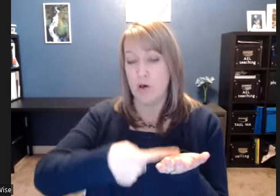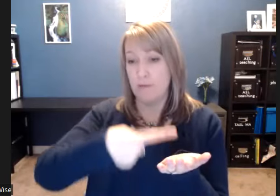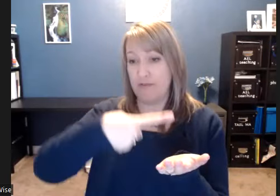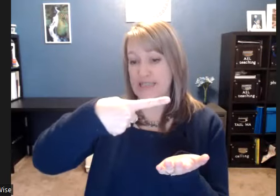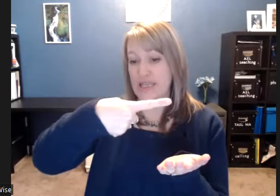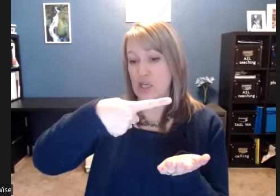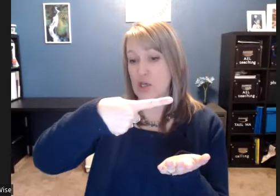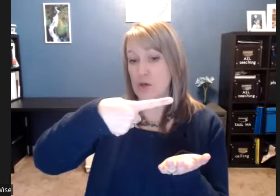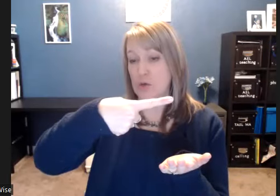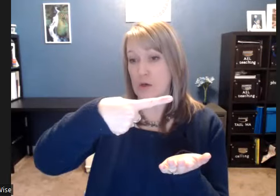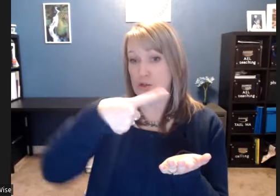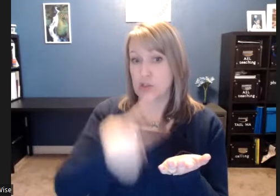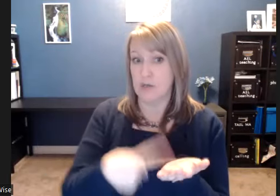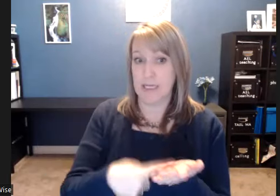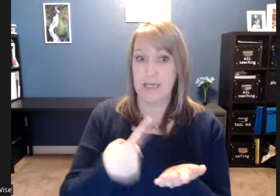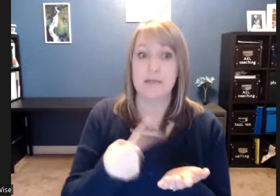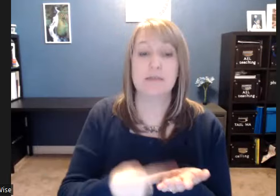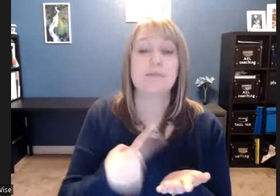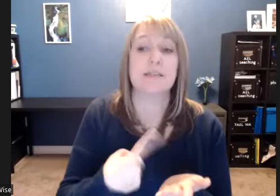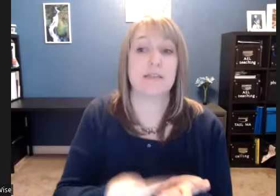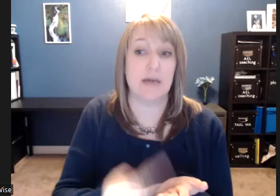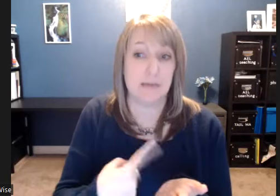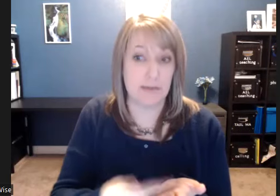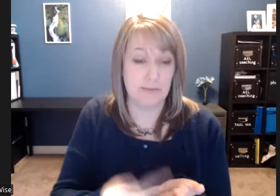Palm facing you on your dominant hand. Discuss.